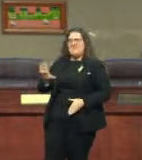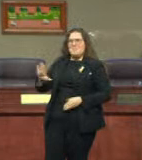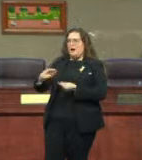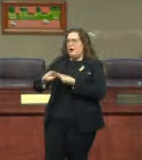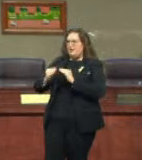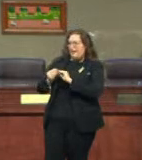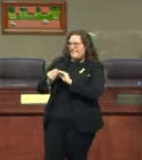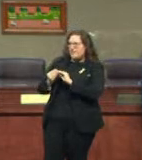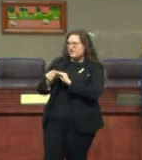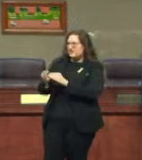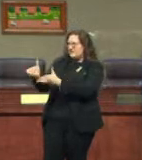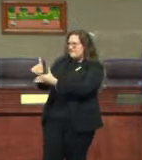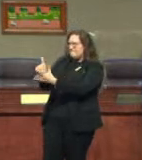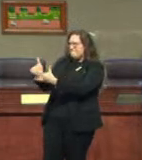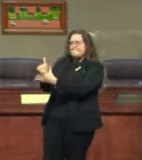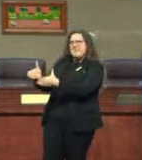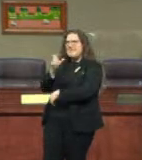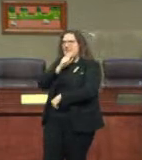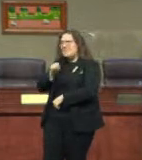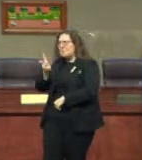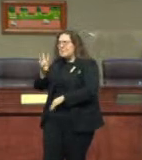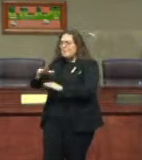infections among that age group,